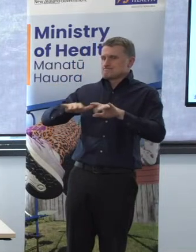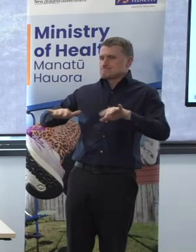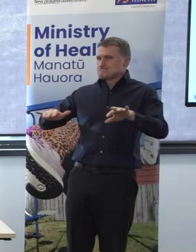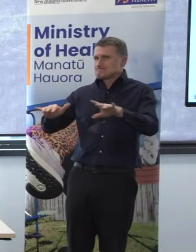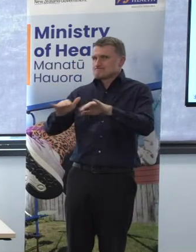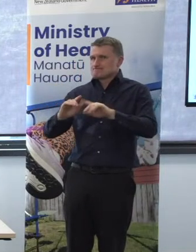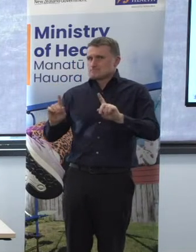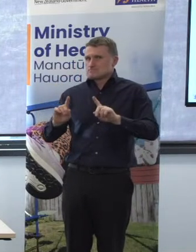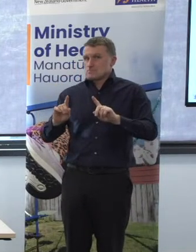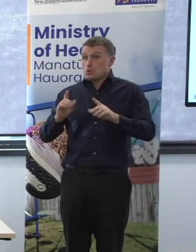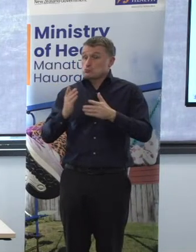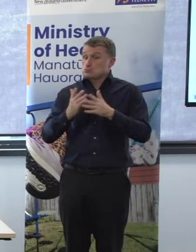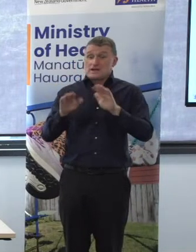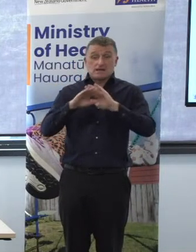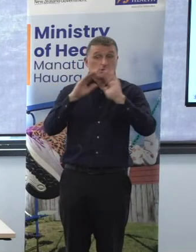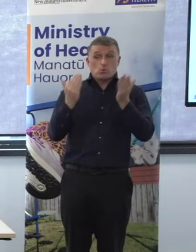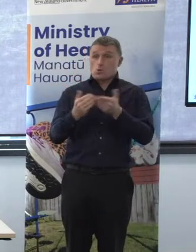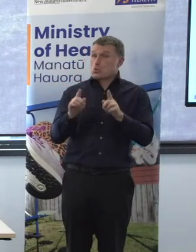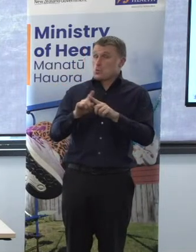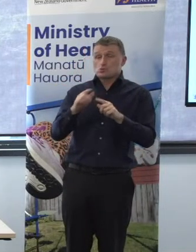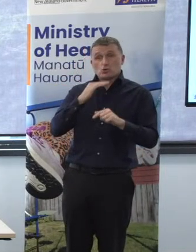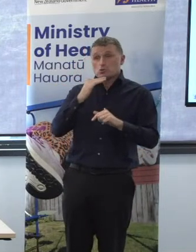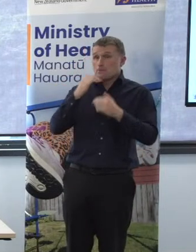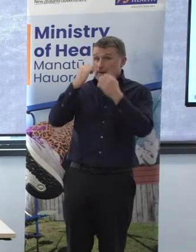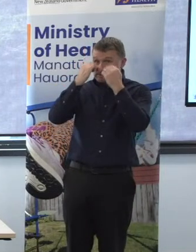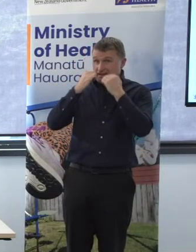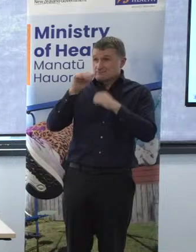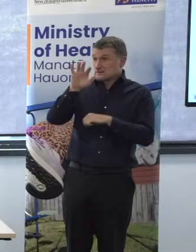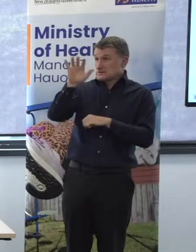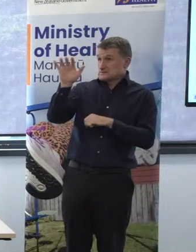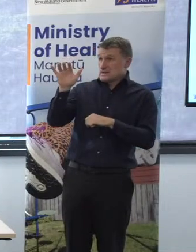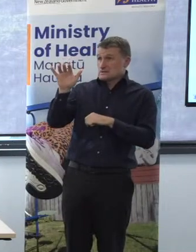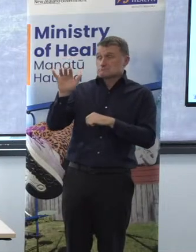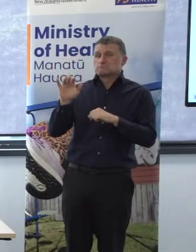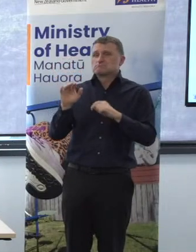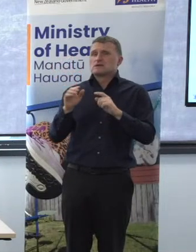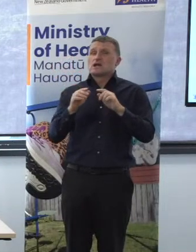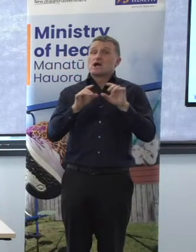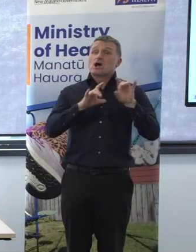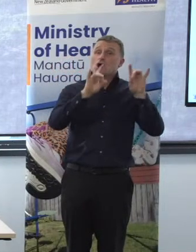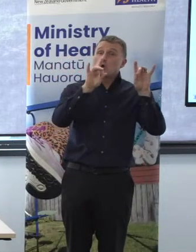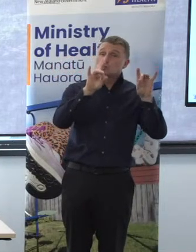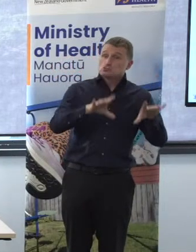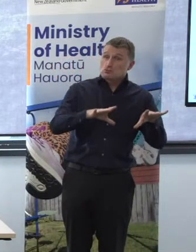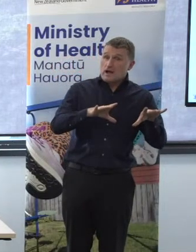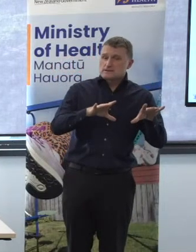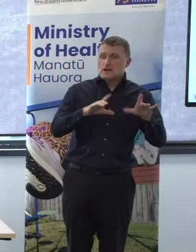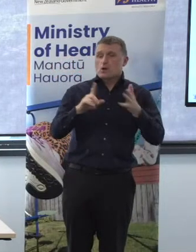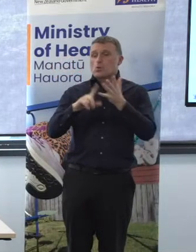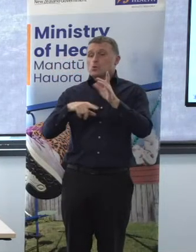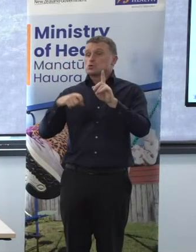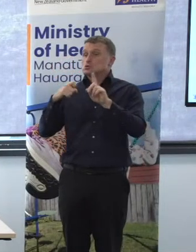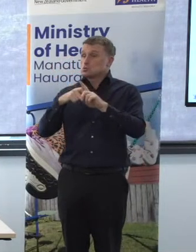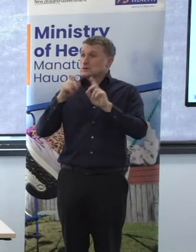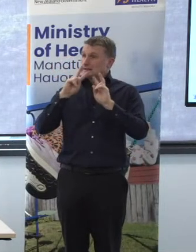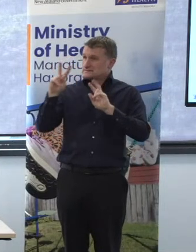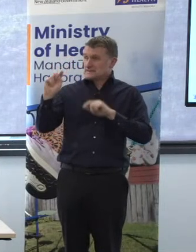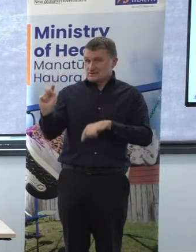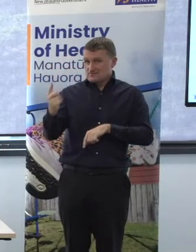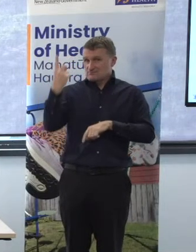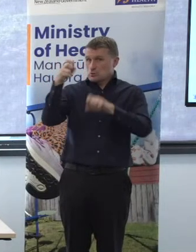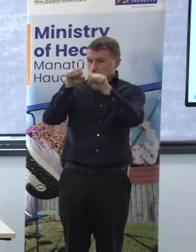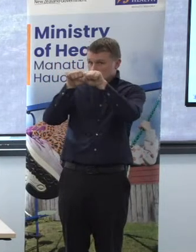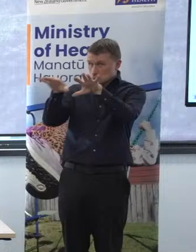even worldwide. So often we see in the UK or Australia get a bit of a handle on what the levels of severity